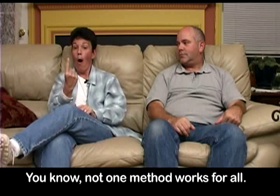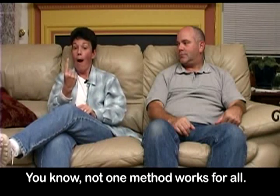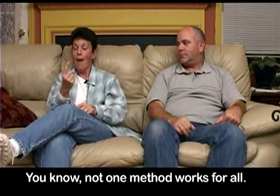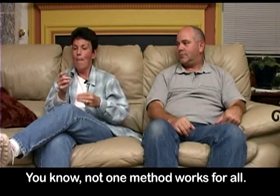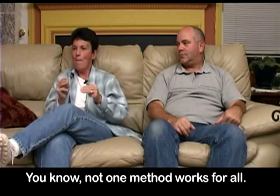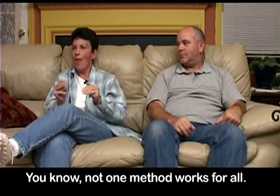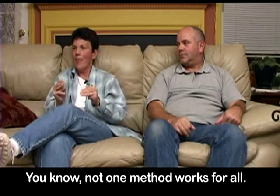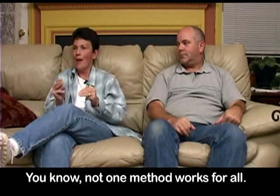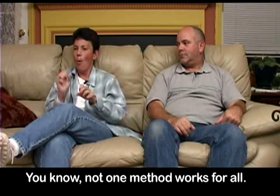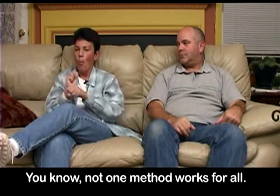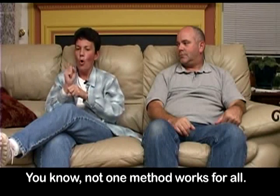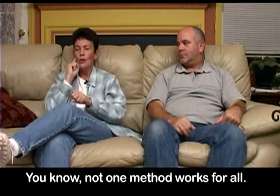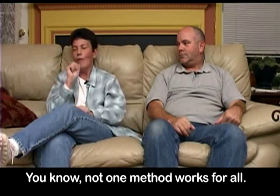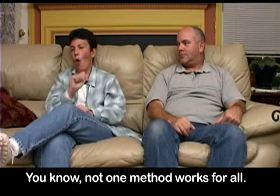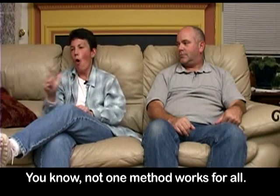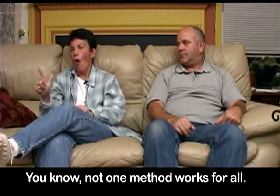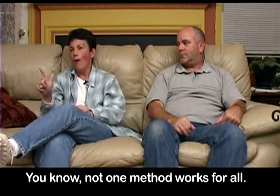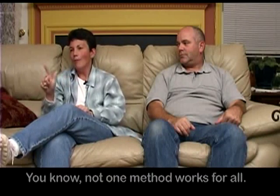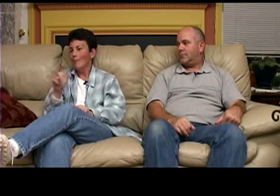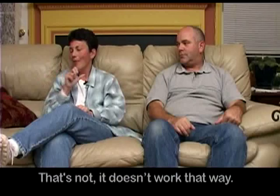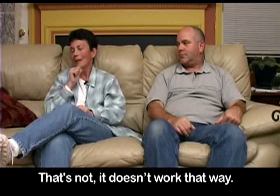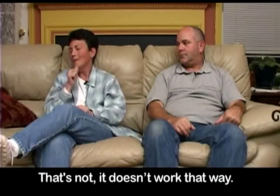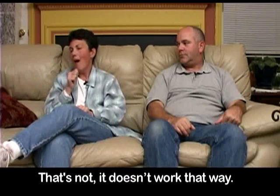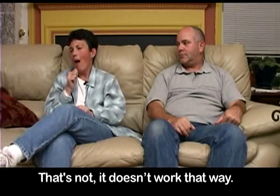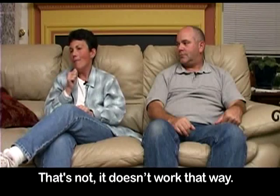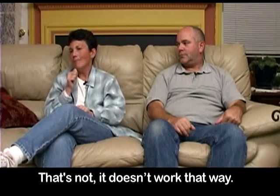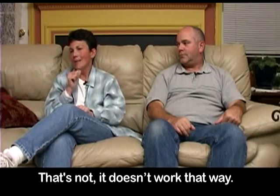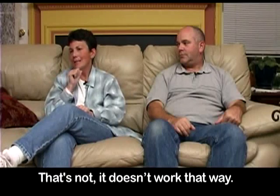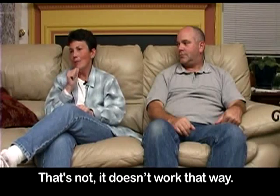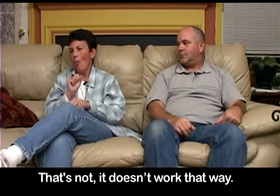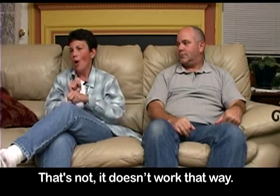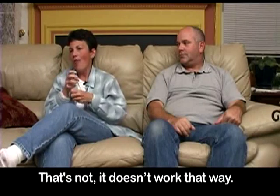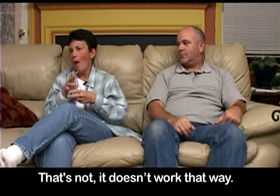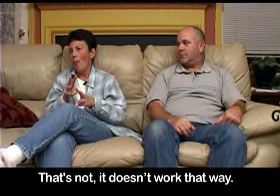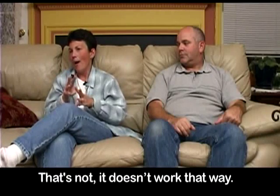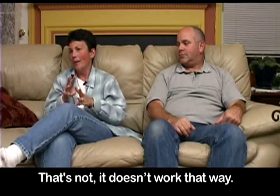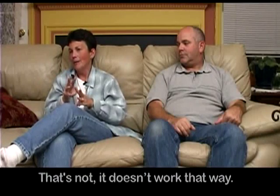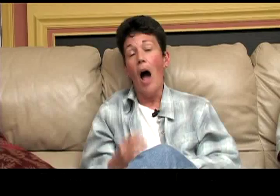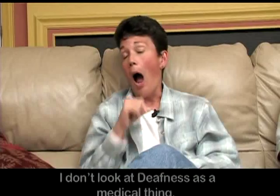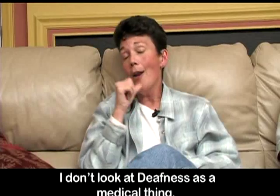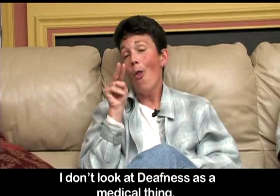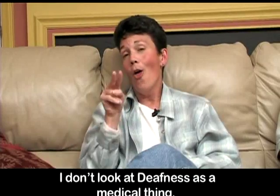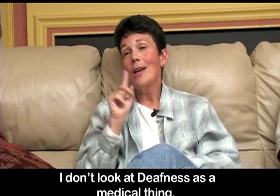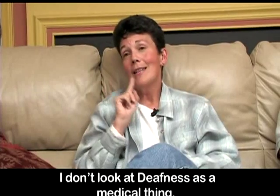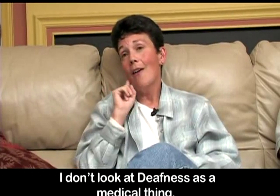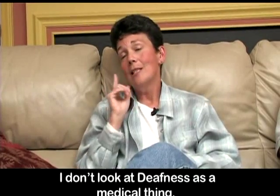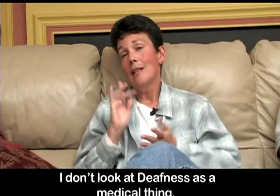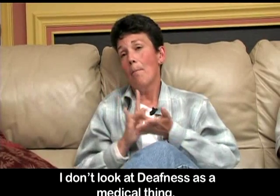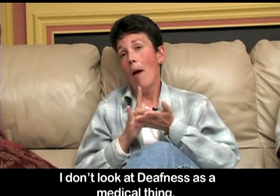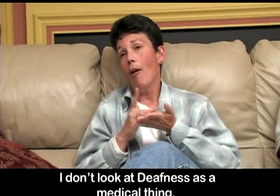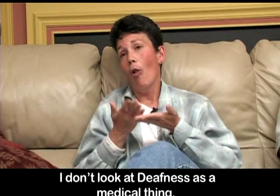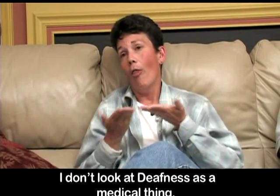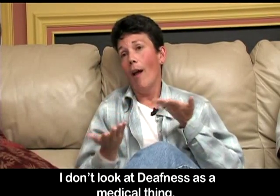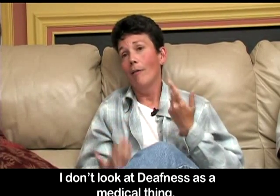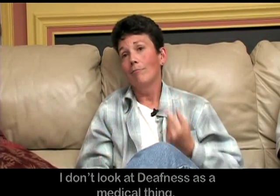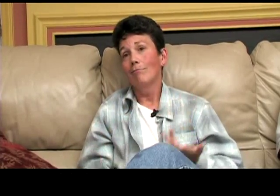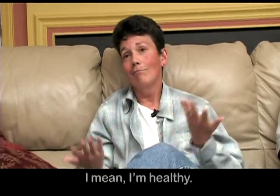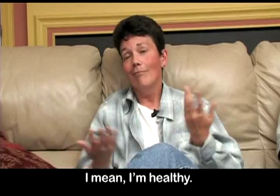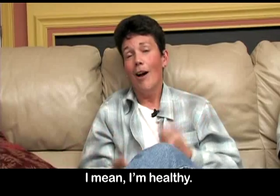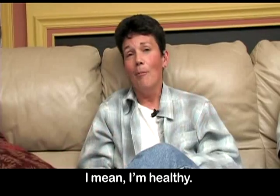one method works for all. It doesn't work that way. I don't look at deafness as a medical thing. I mean,